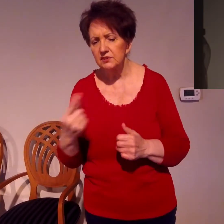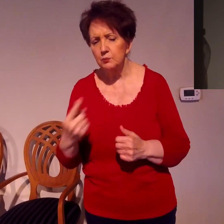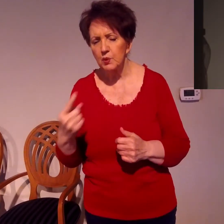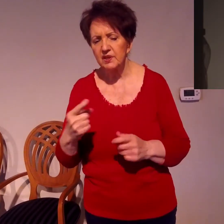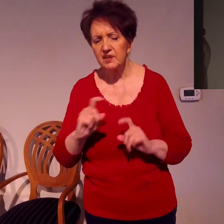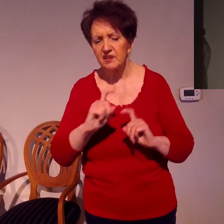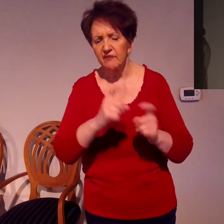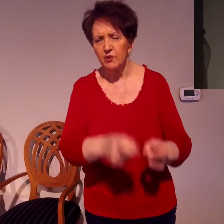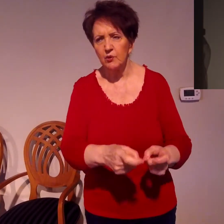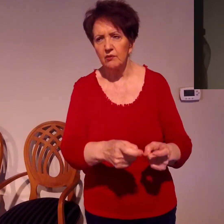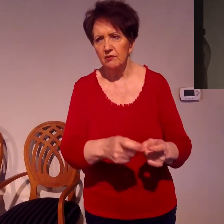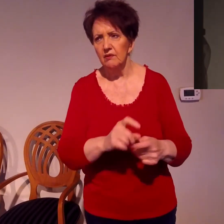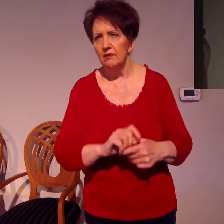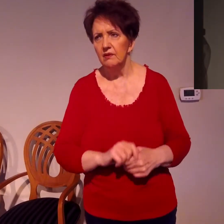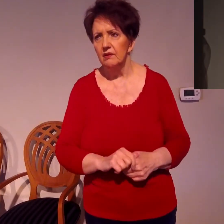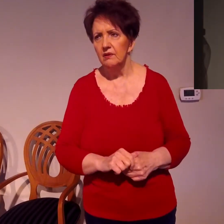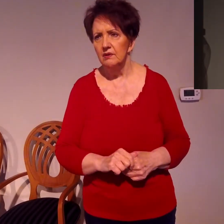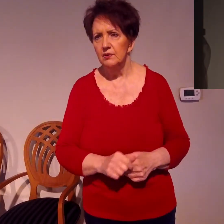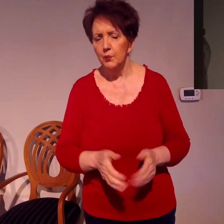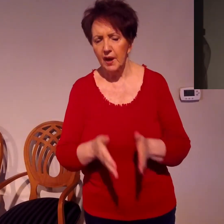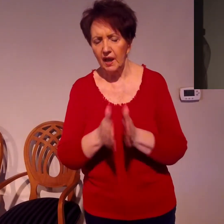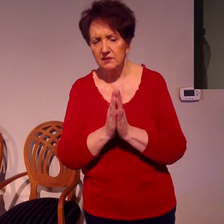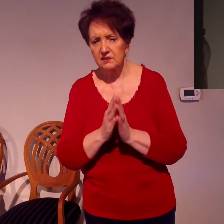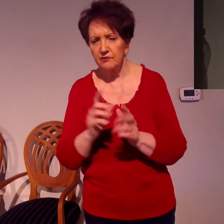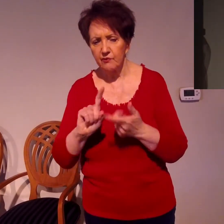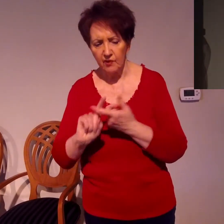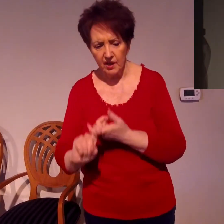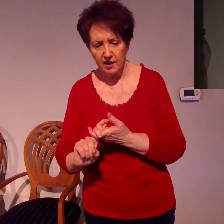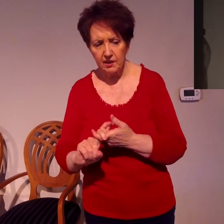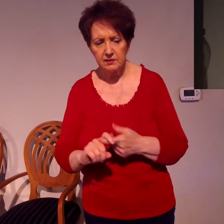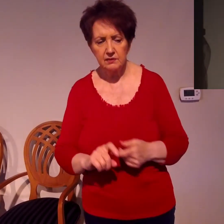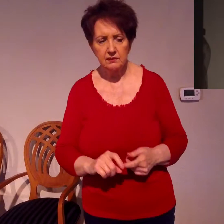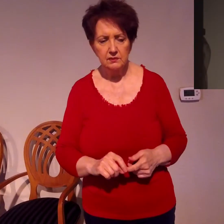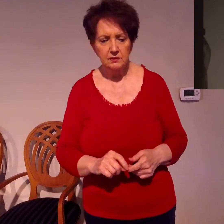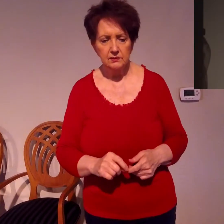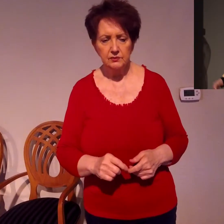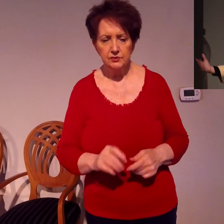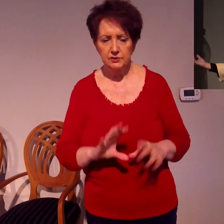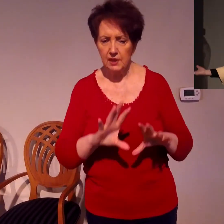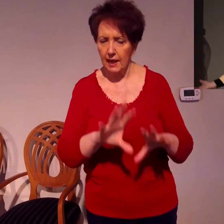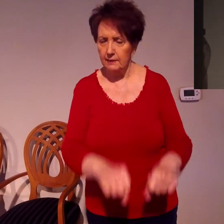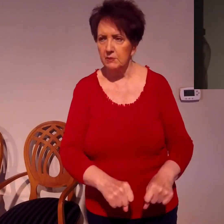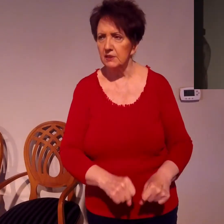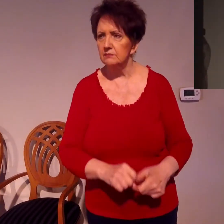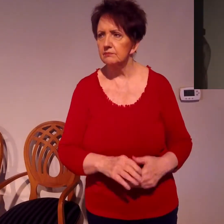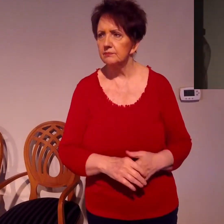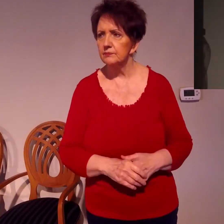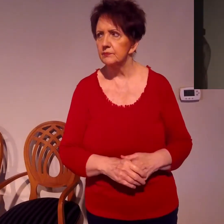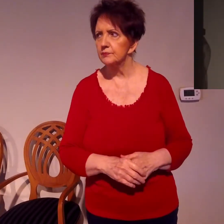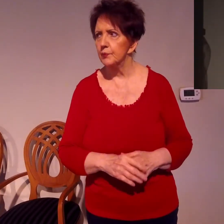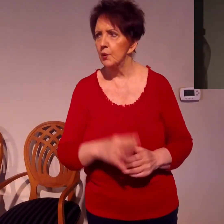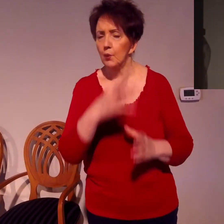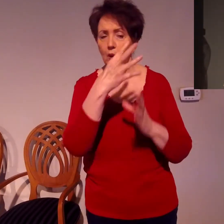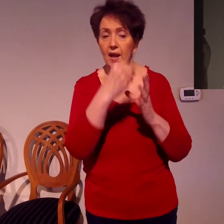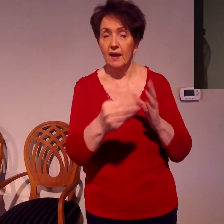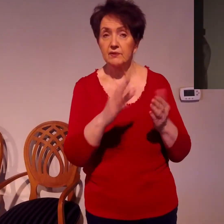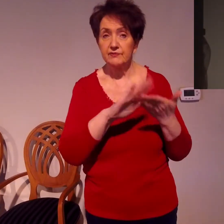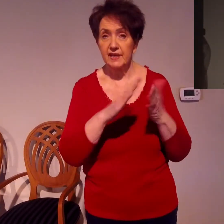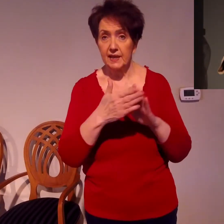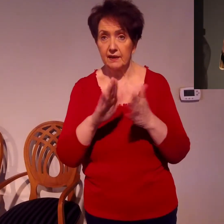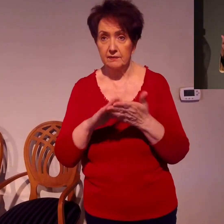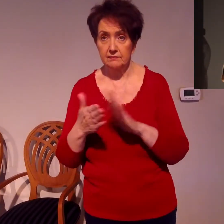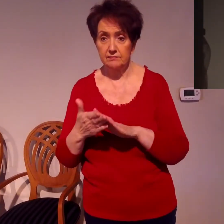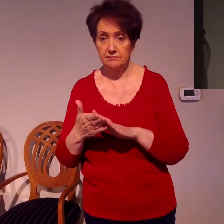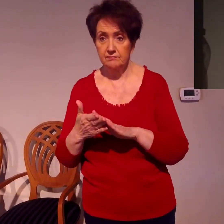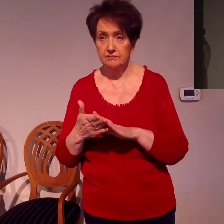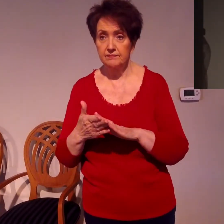property? We asked a friend, real estate friend, he said, well, just quit claim deed. While we were out of town in New Zealand with